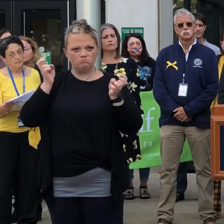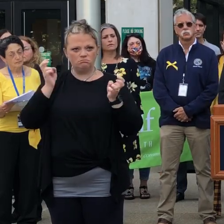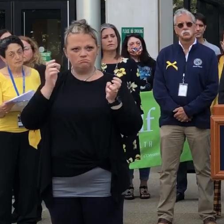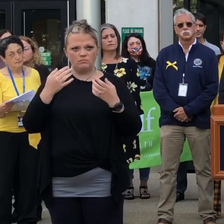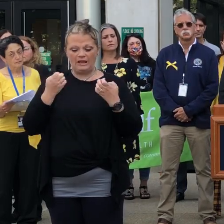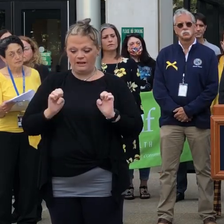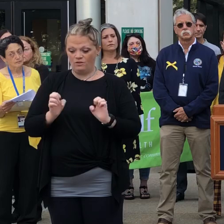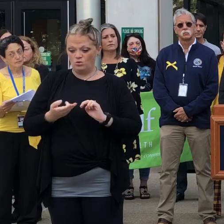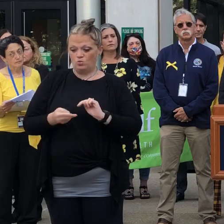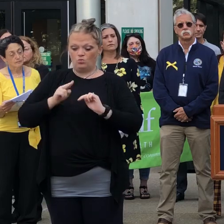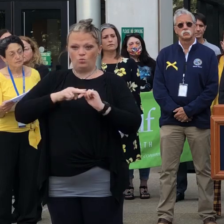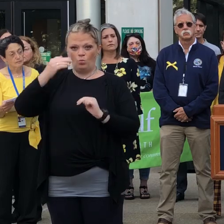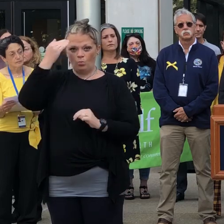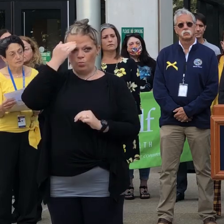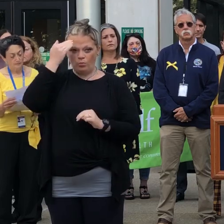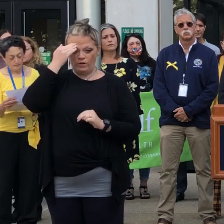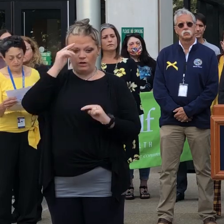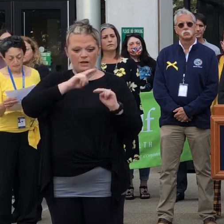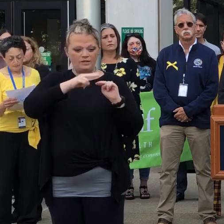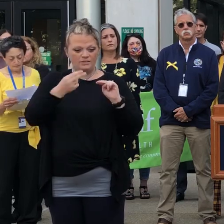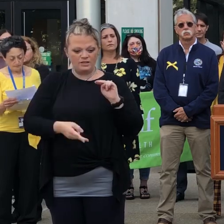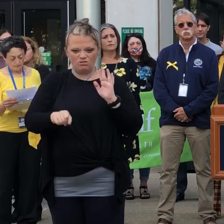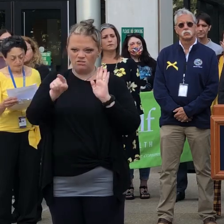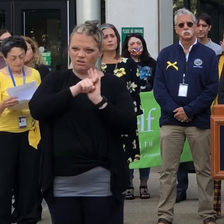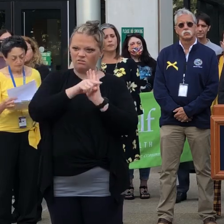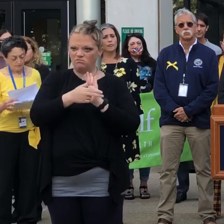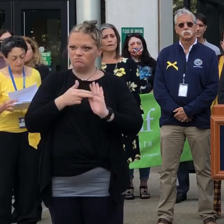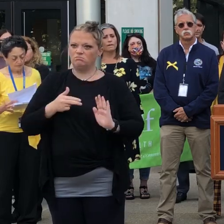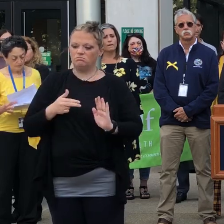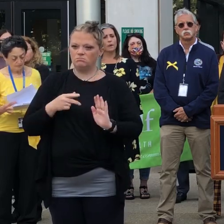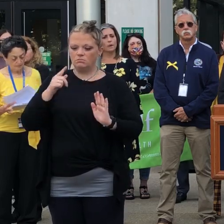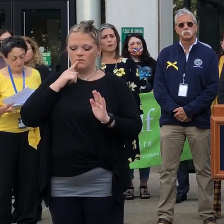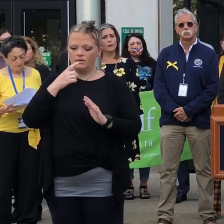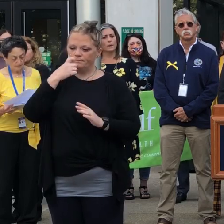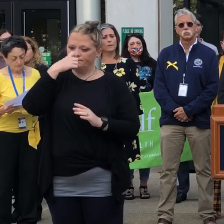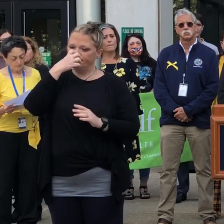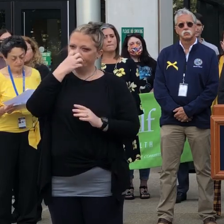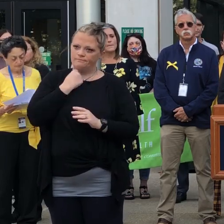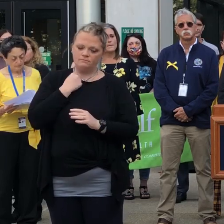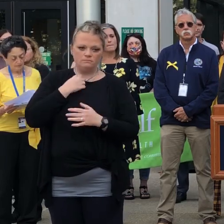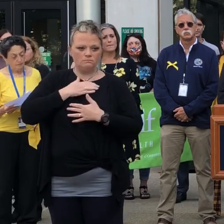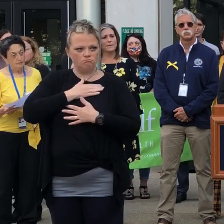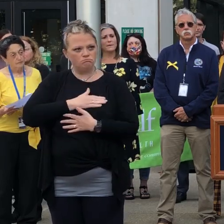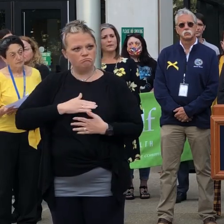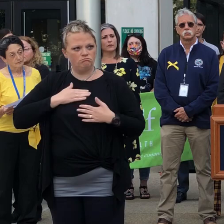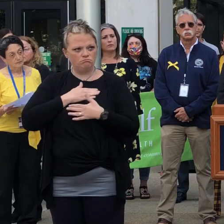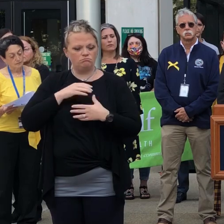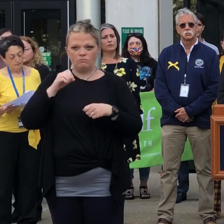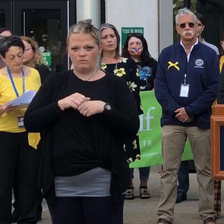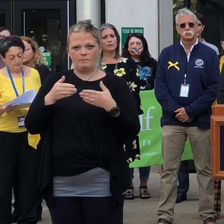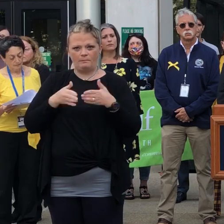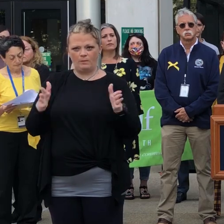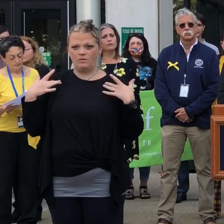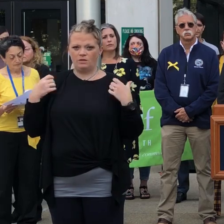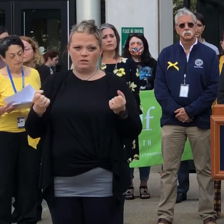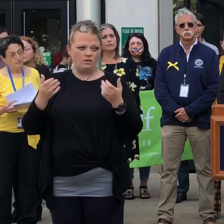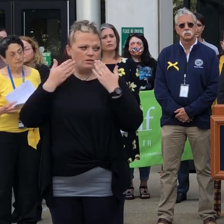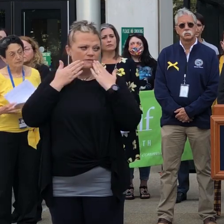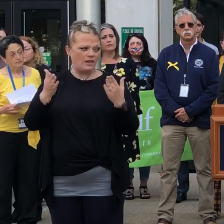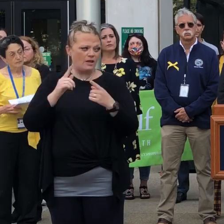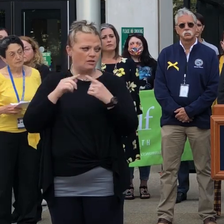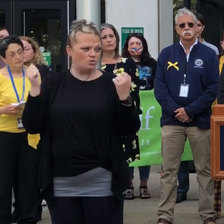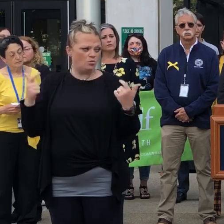to increase awareness and decrease stigma are deeply appreciated by those of us in public health. So thanks to